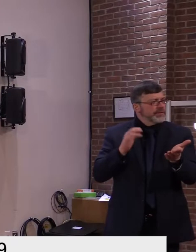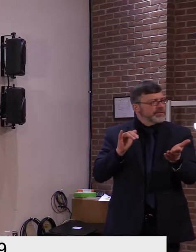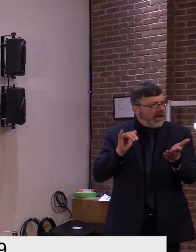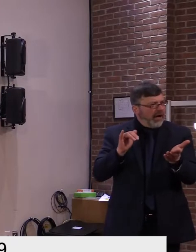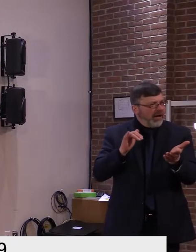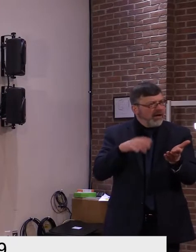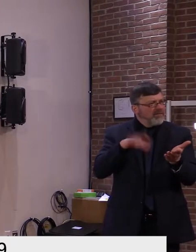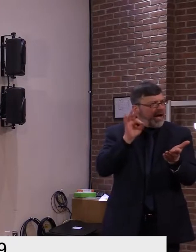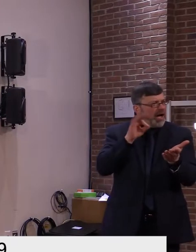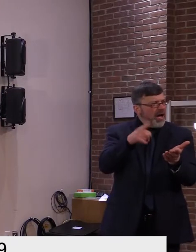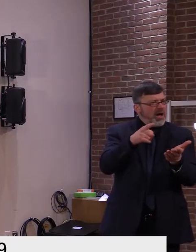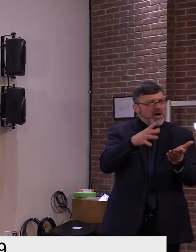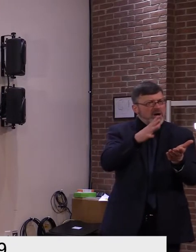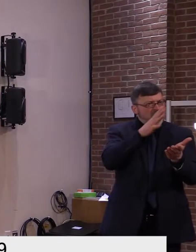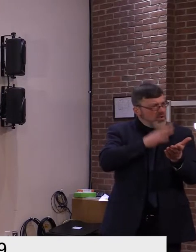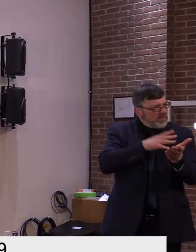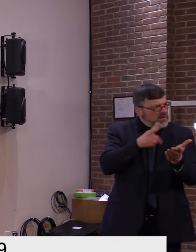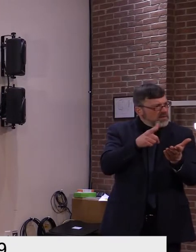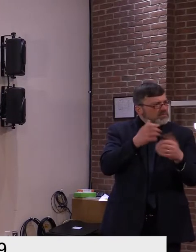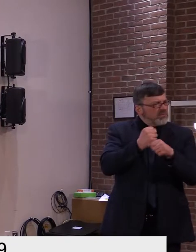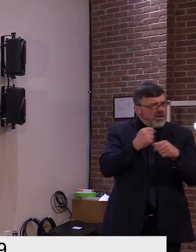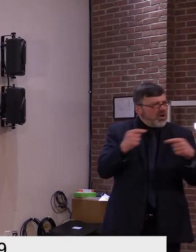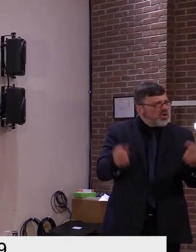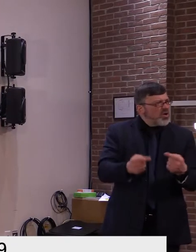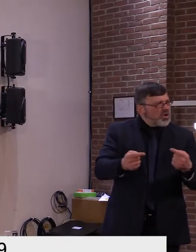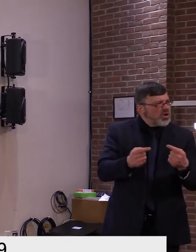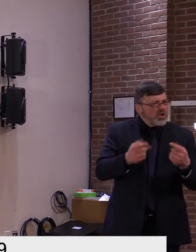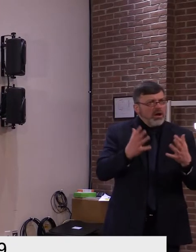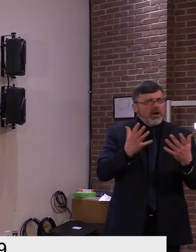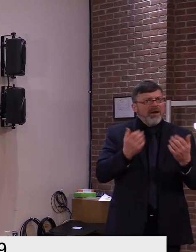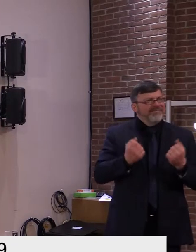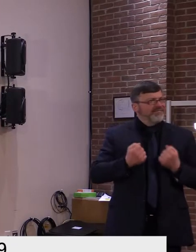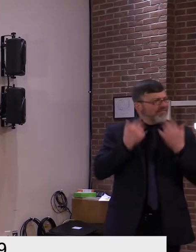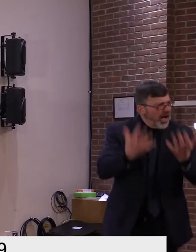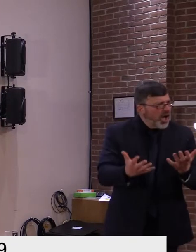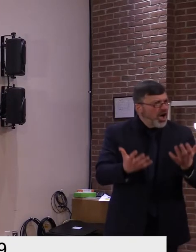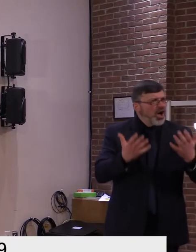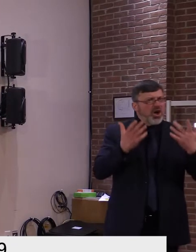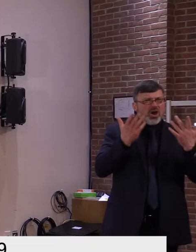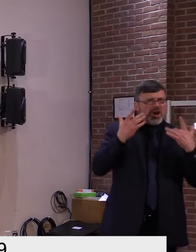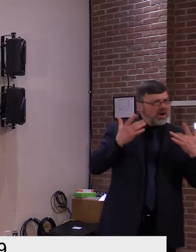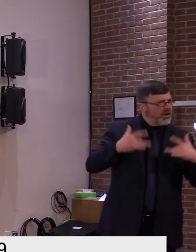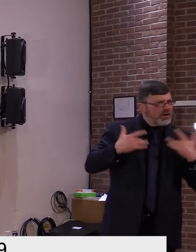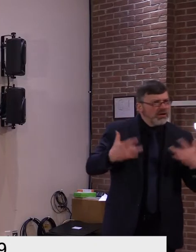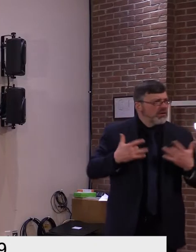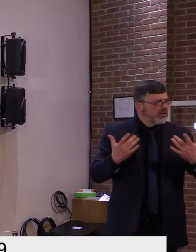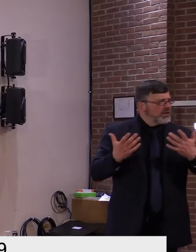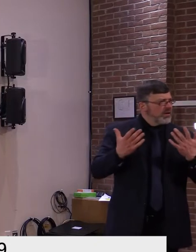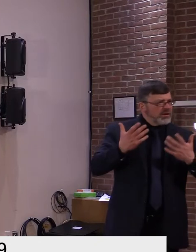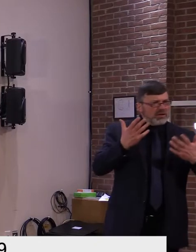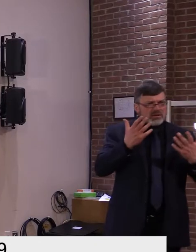Frustrations, or where are we at with that? Well, as you know, Steve, at the start of the pandemic,